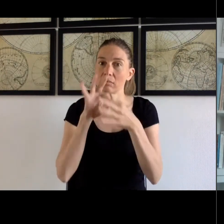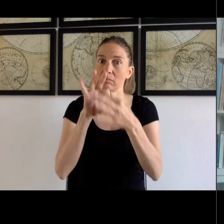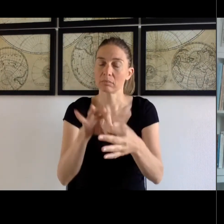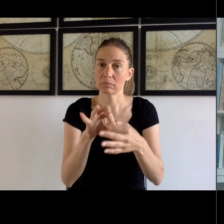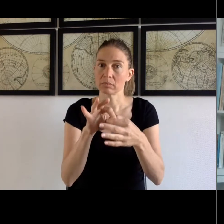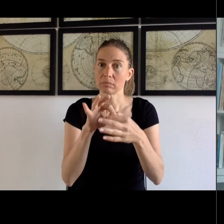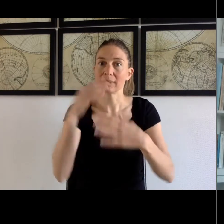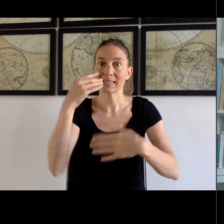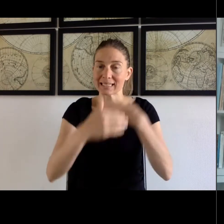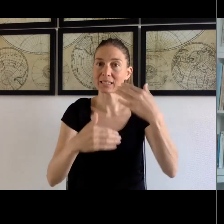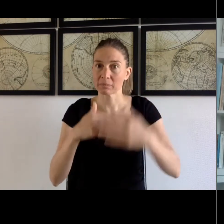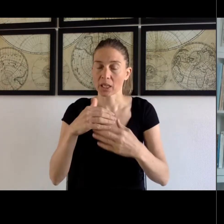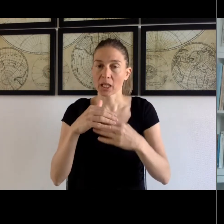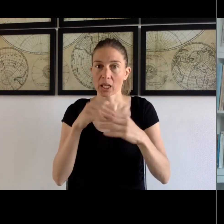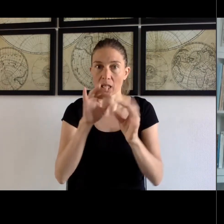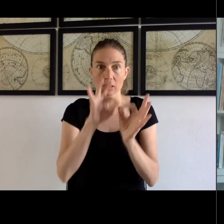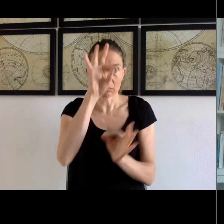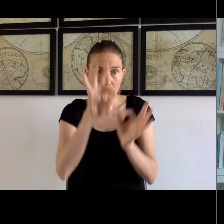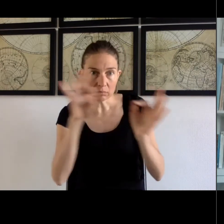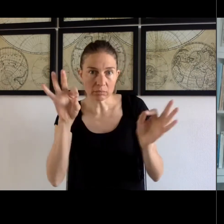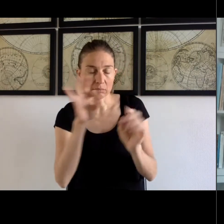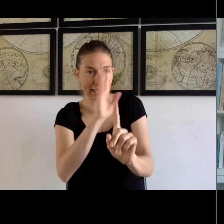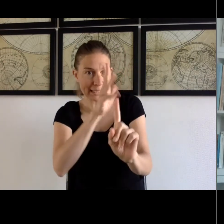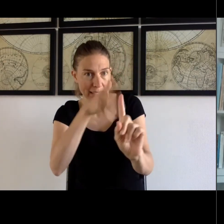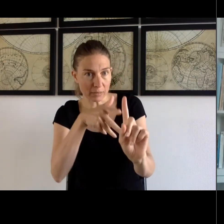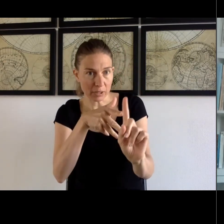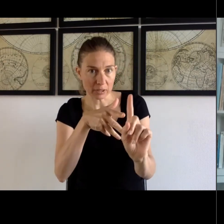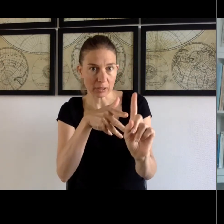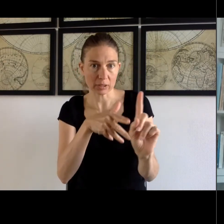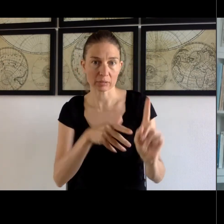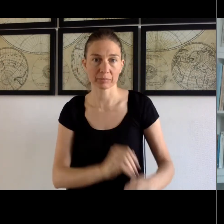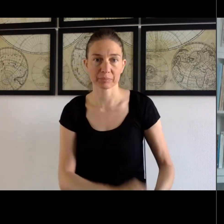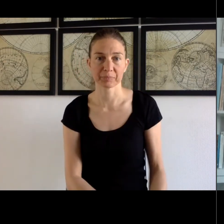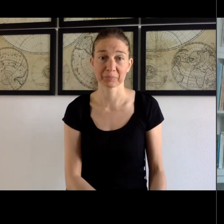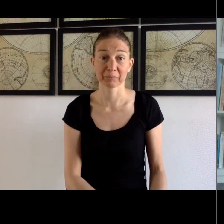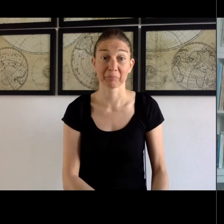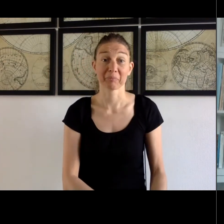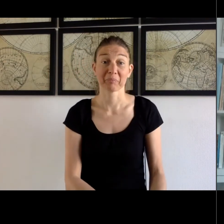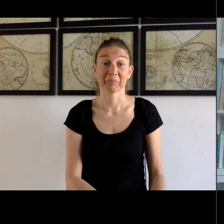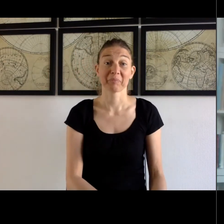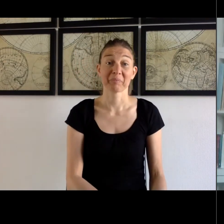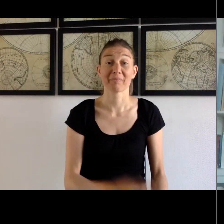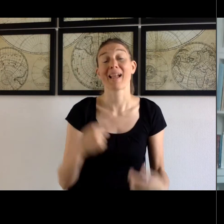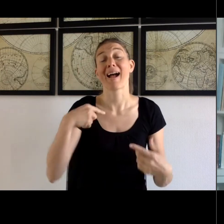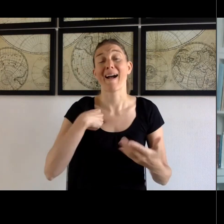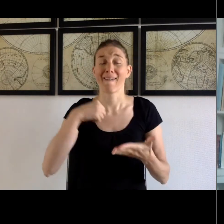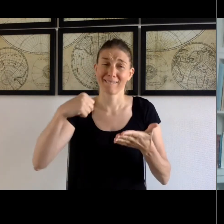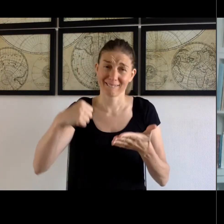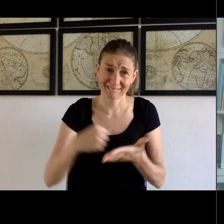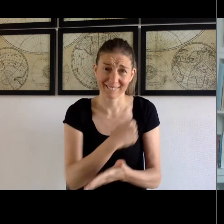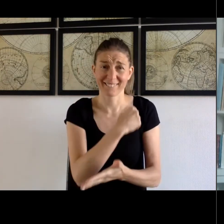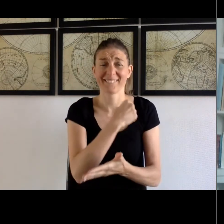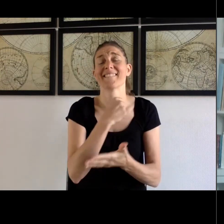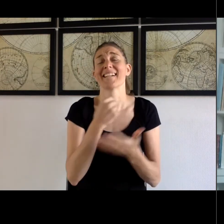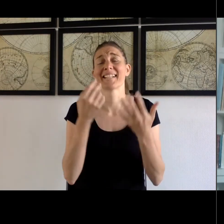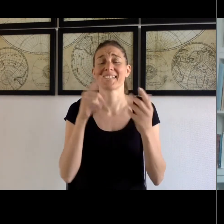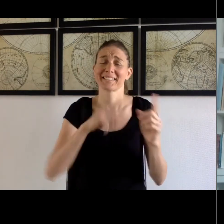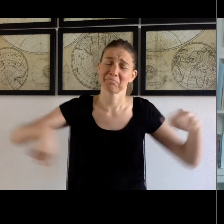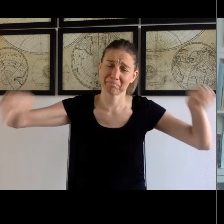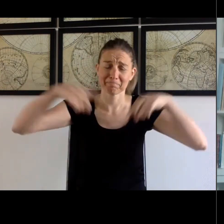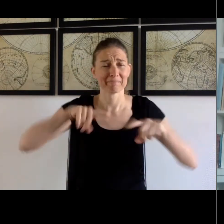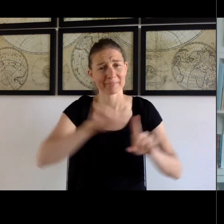could be much more better to be in Zagreb at the moment and have a nice seminar there with many people around, but still